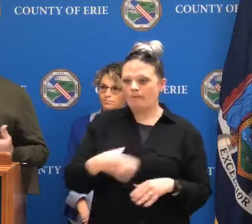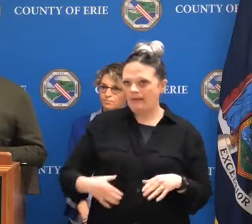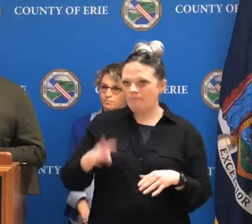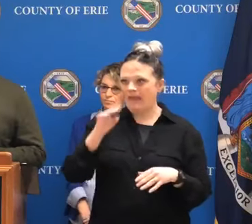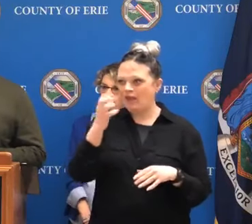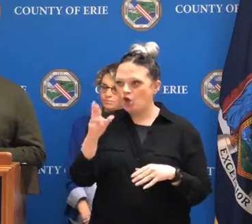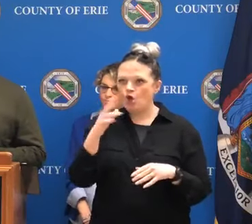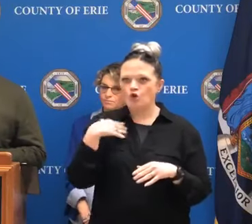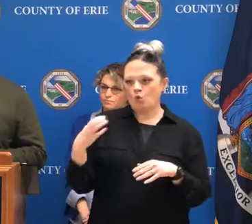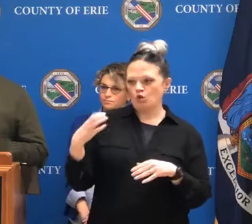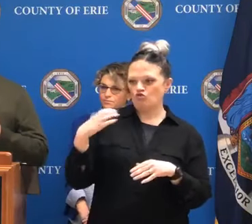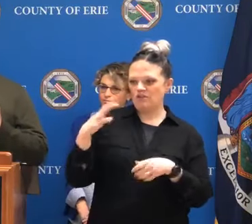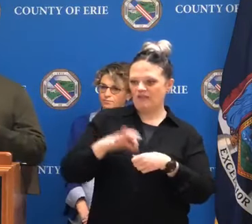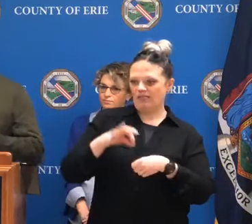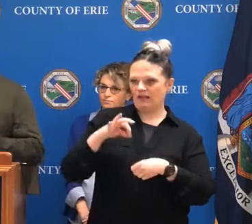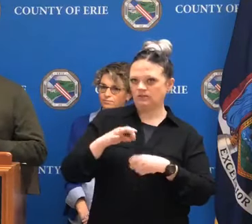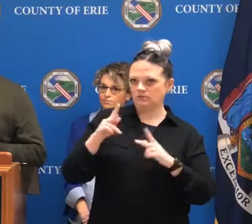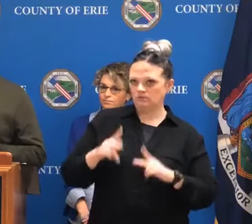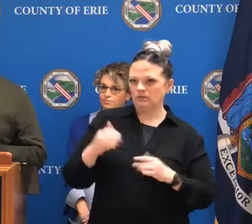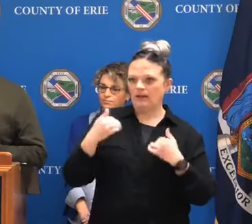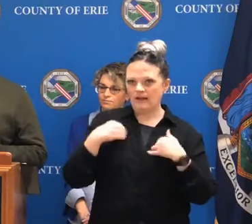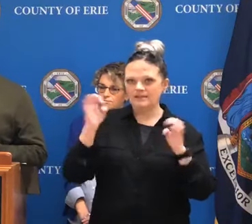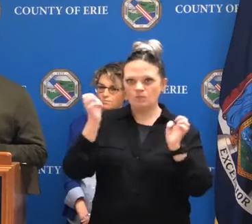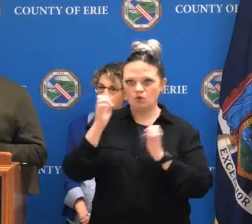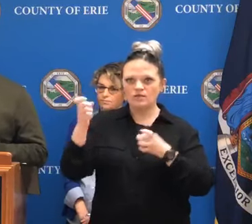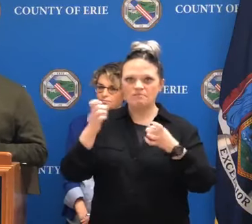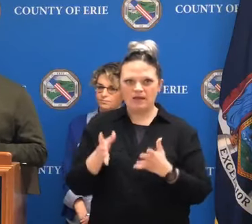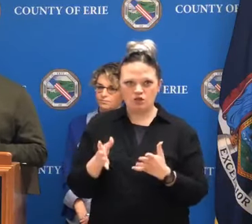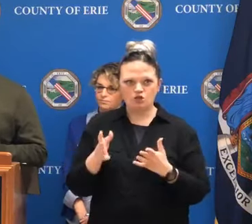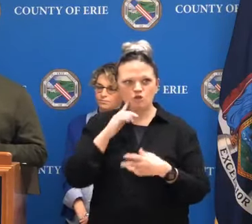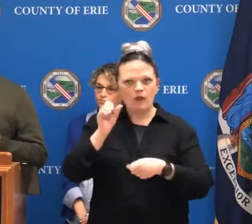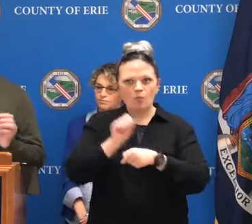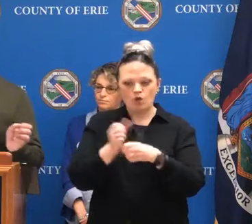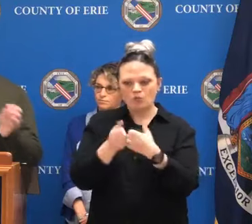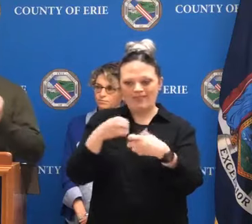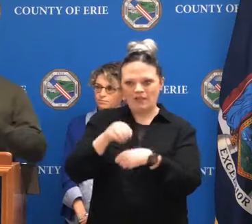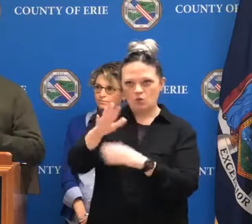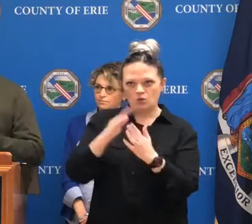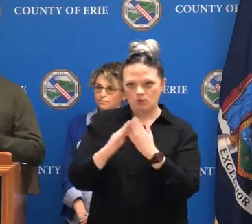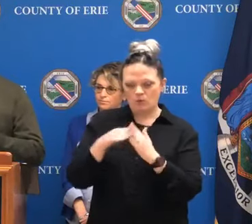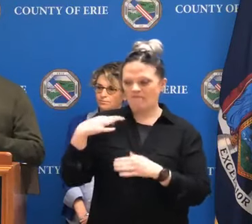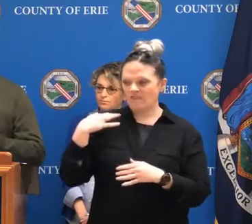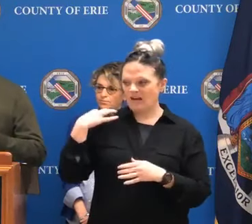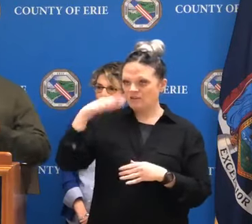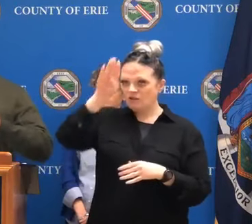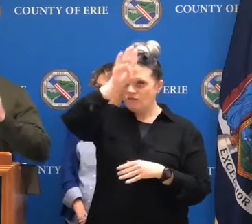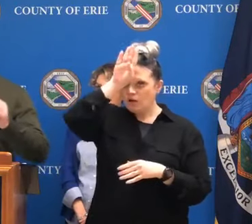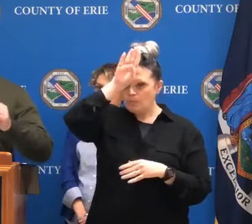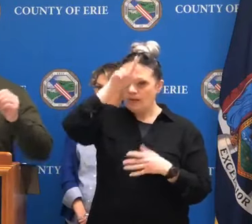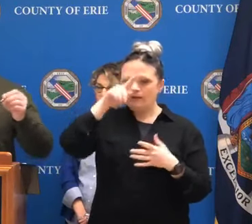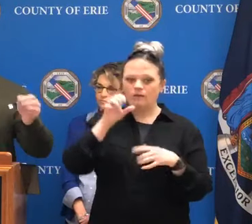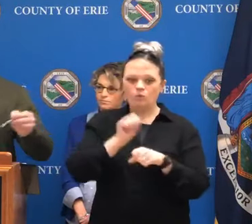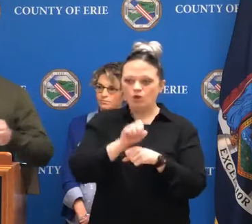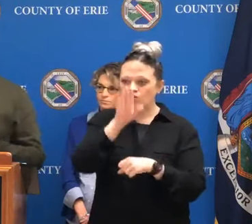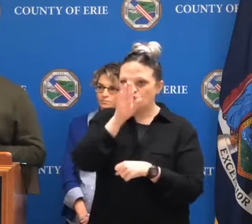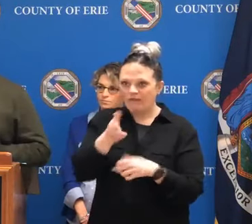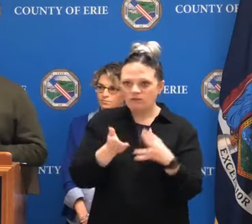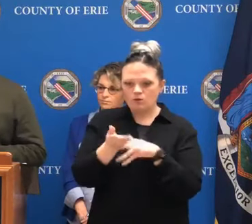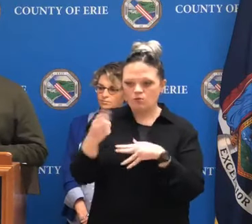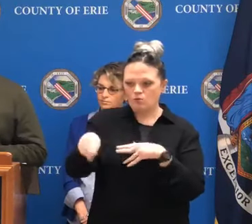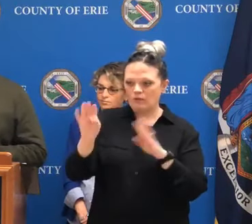your chief elected official has an emergency manager that works within that community. The volunteer fire services can work directly through